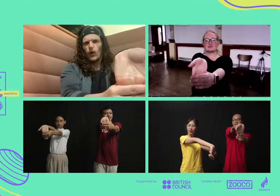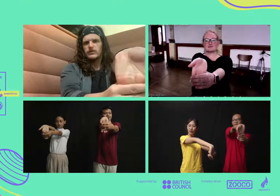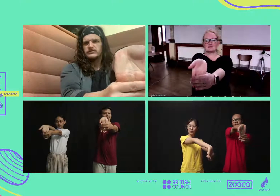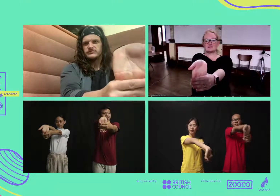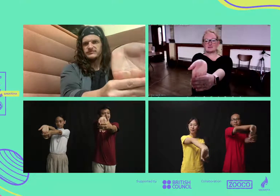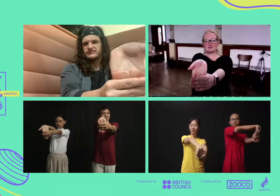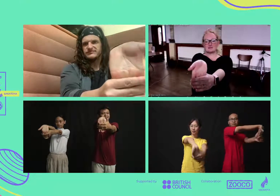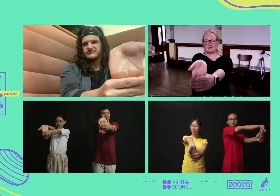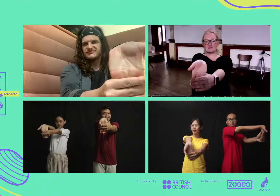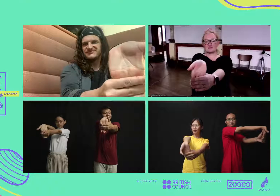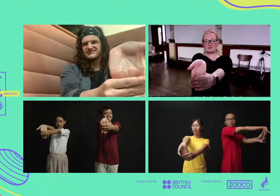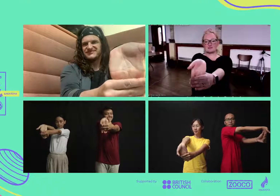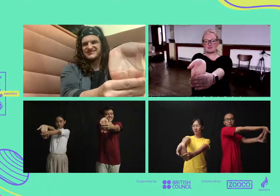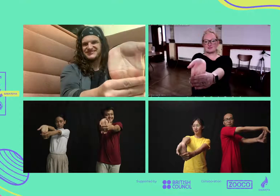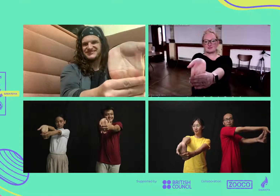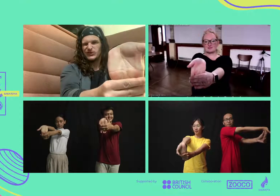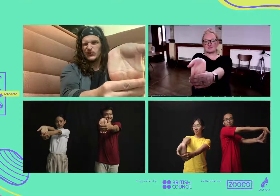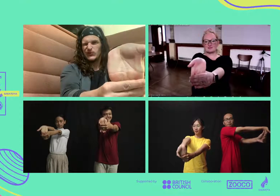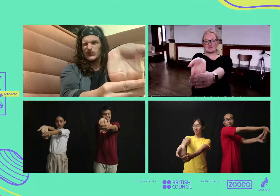hand back.